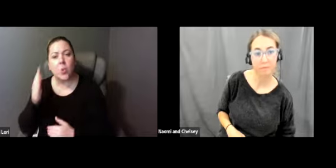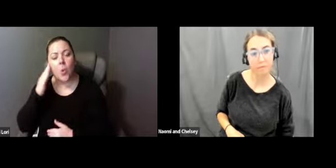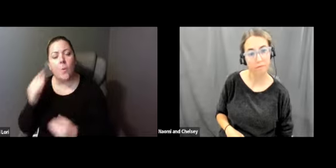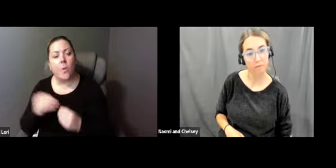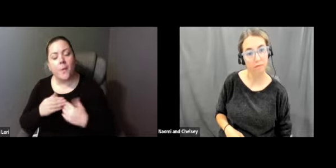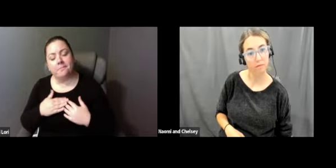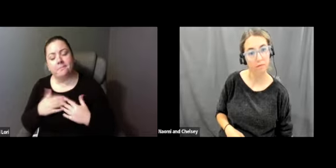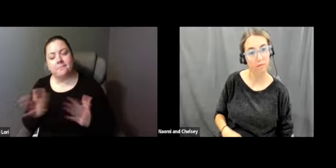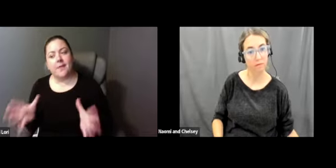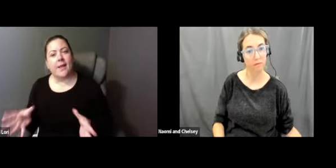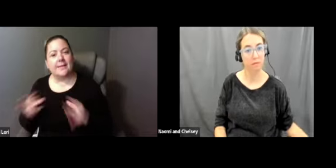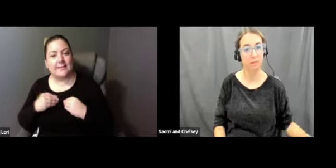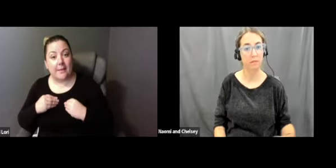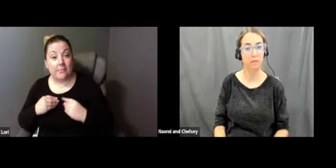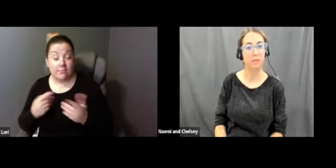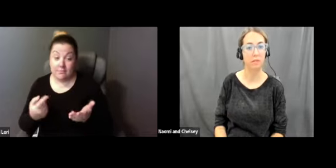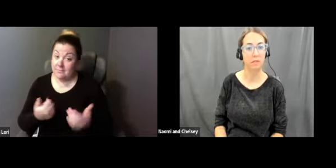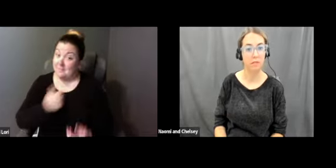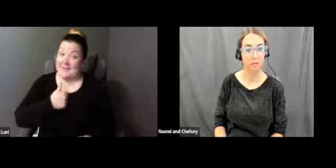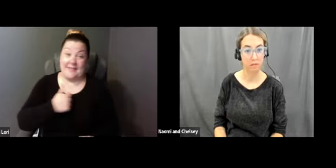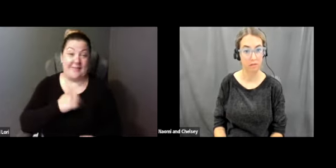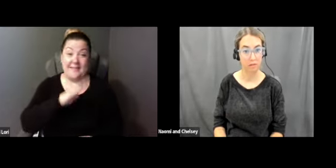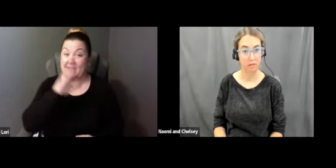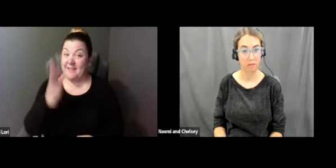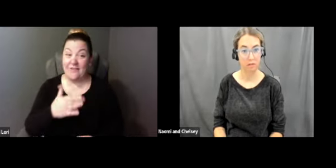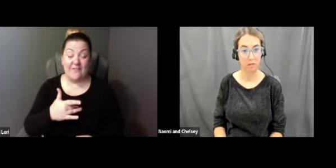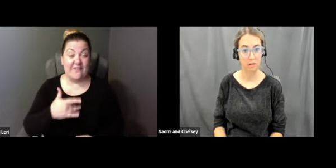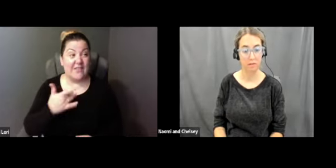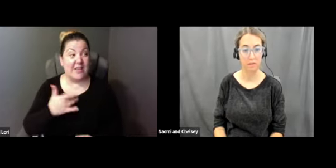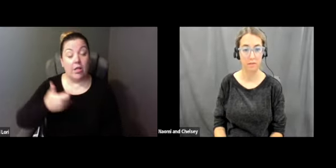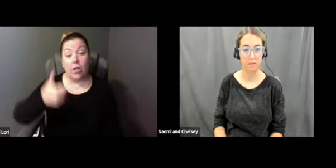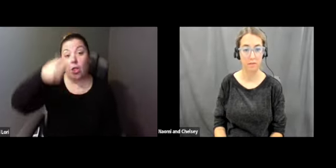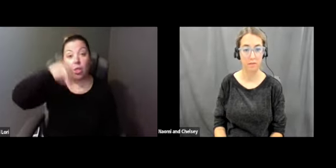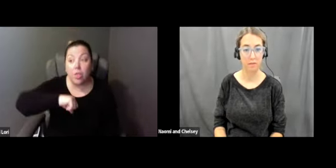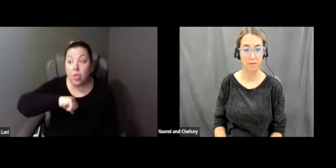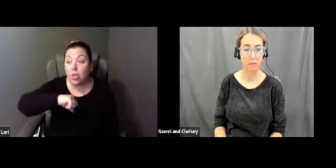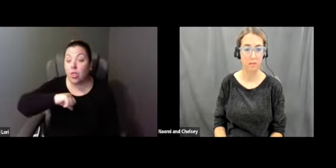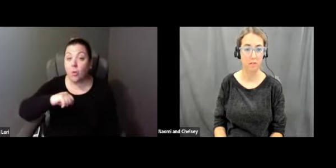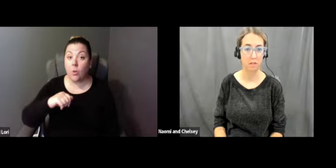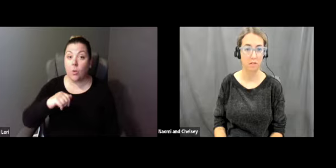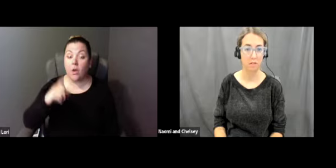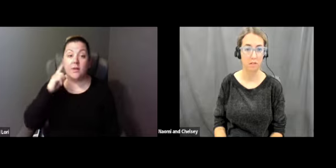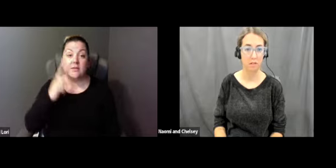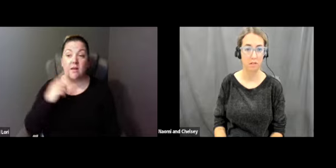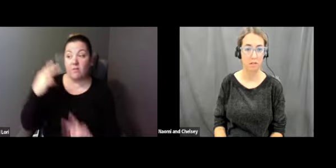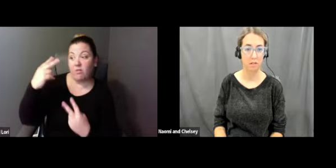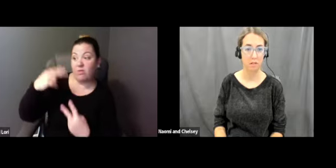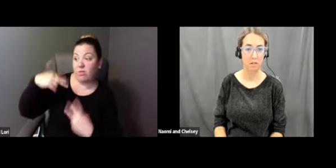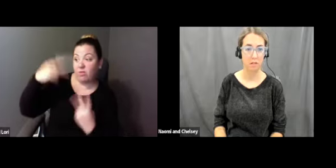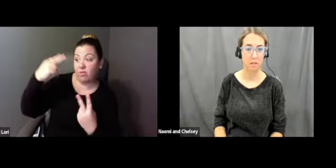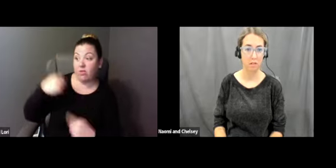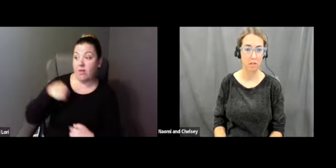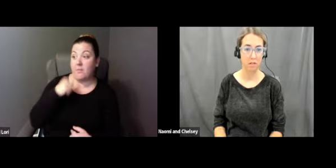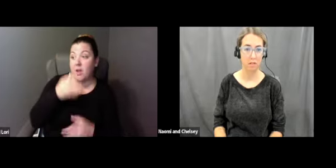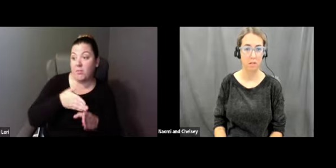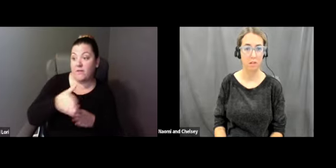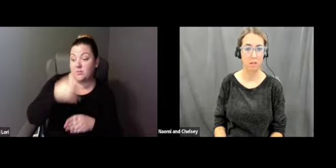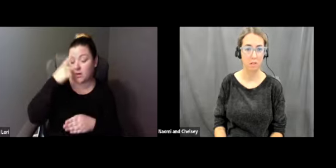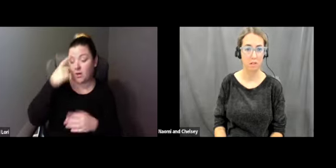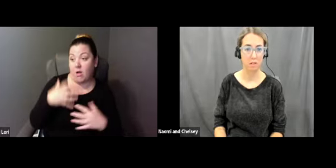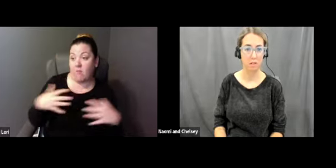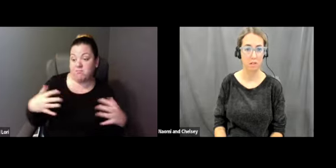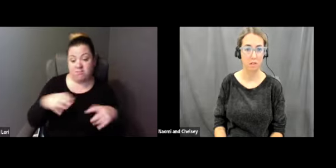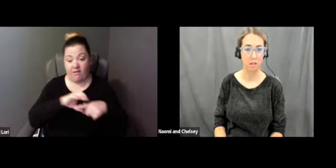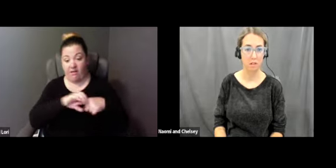would feel rejected or be perceived as unprofessional from a deaf person because of my size or because of